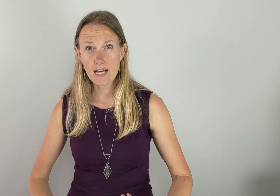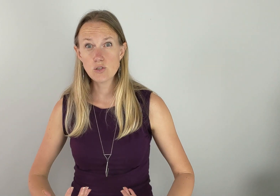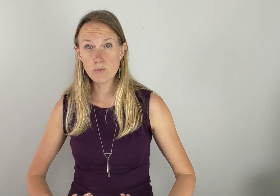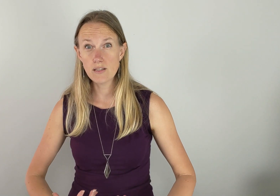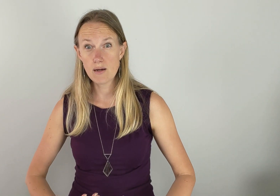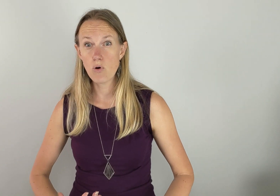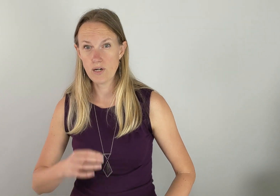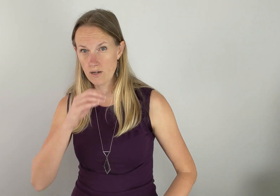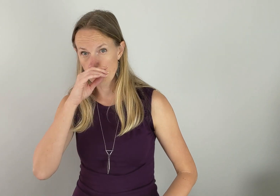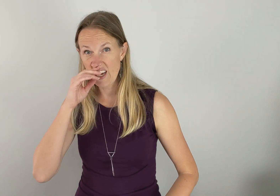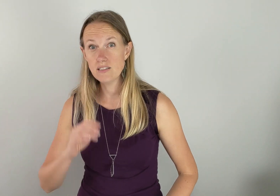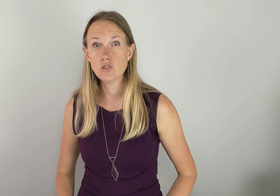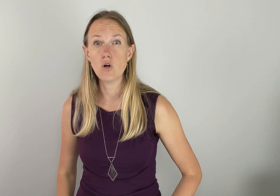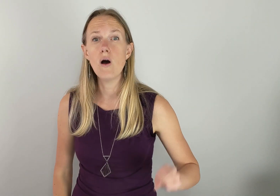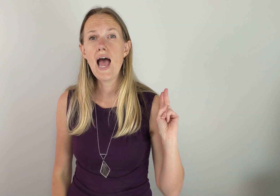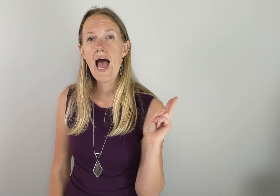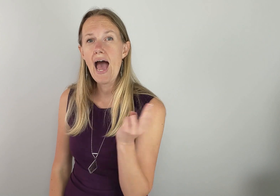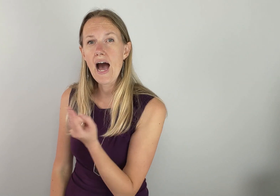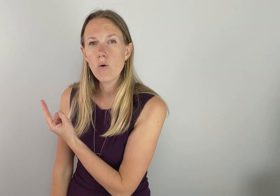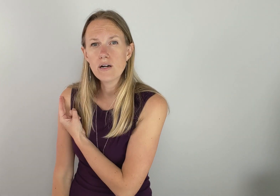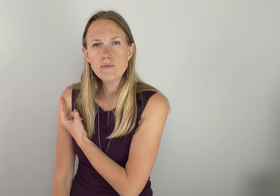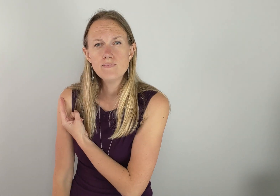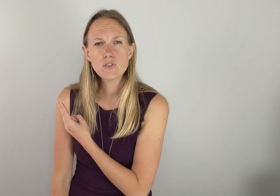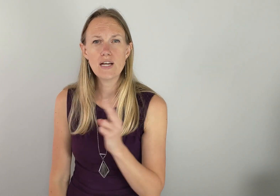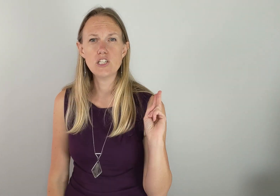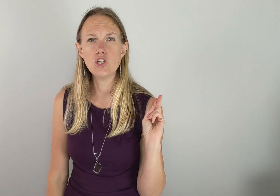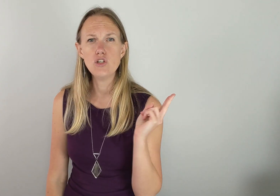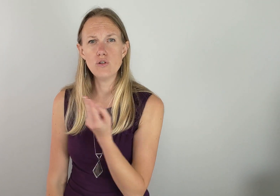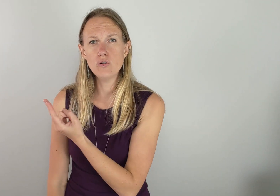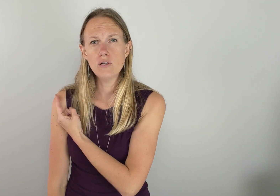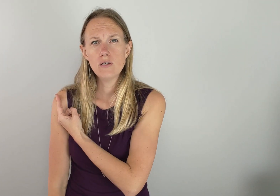That's really important, okay? So that's a you.